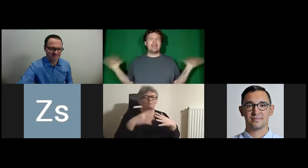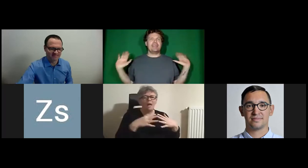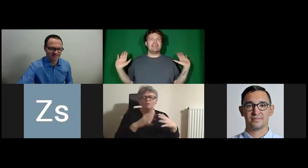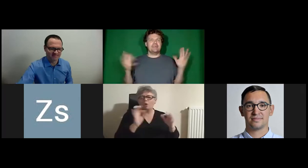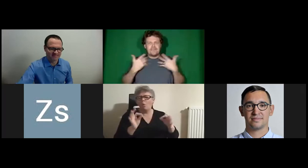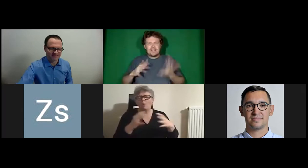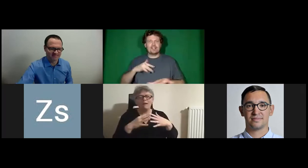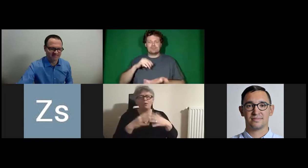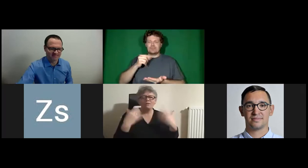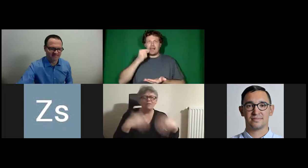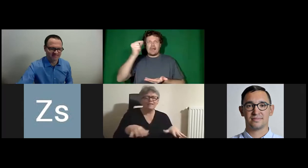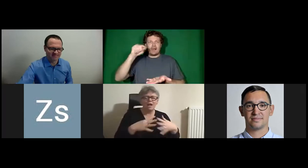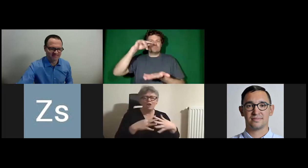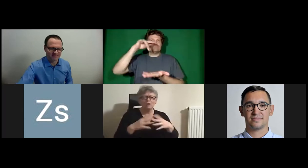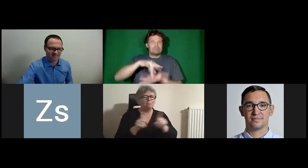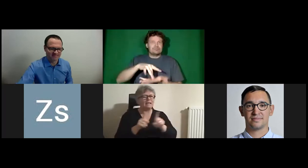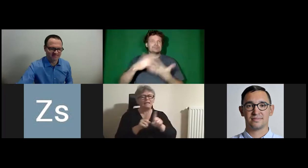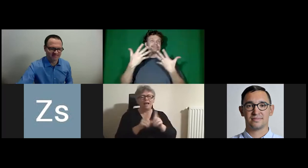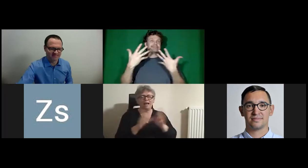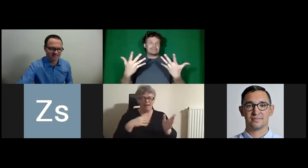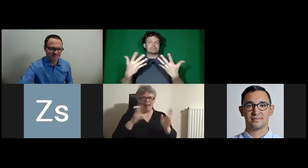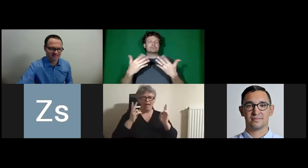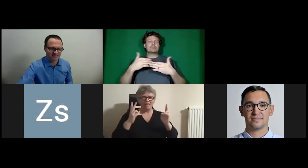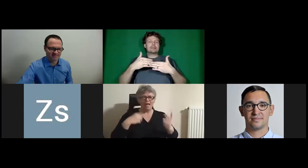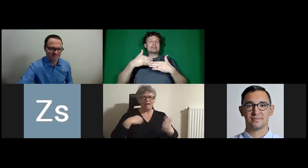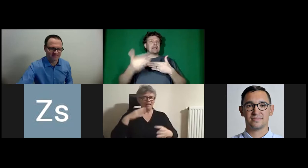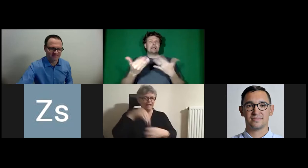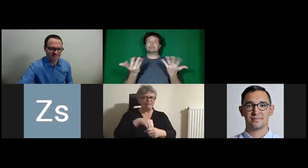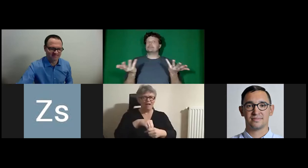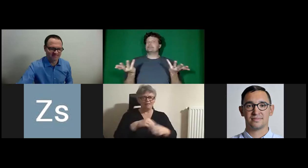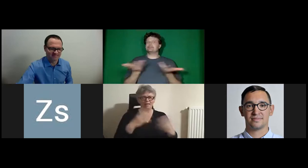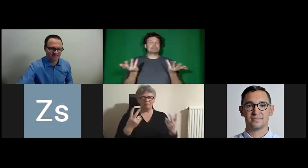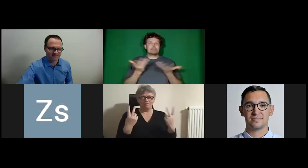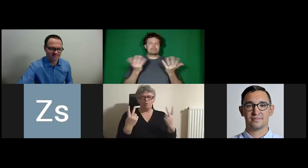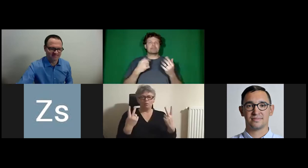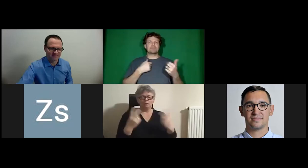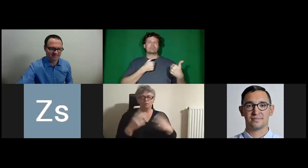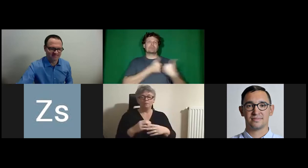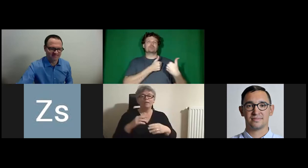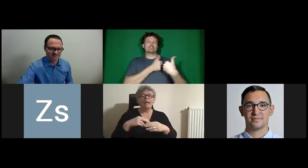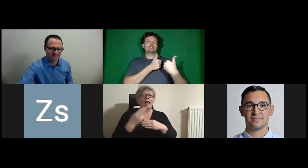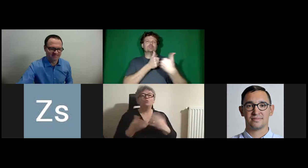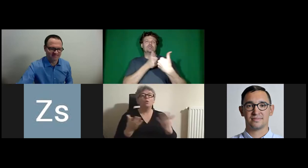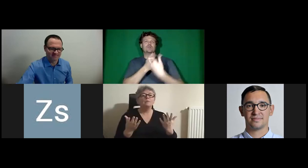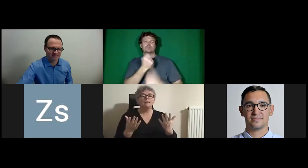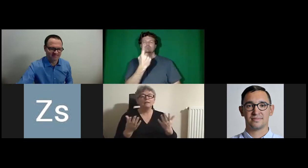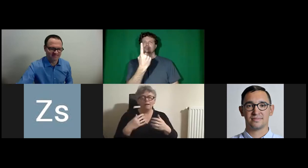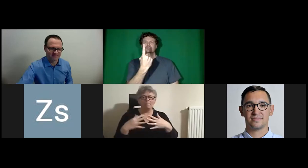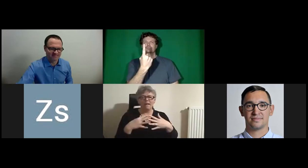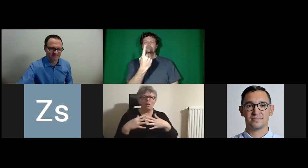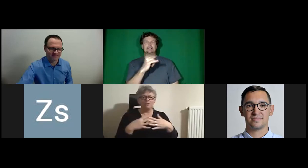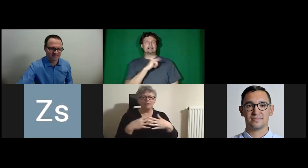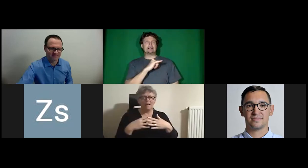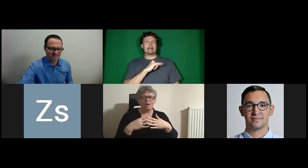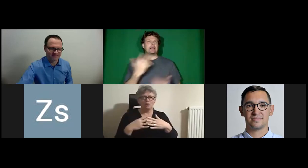I didn't care if we lost or if we won. I was just happy that I had the experience. I was able to play at such